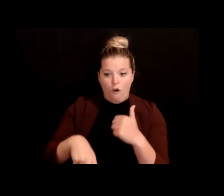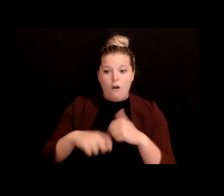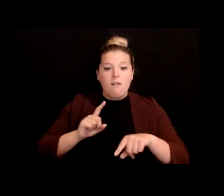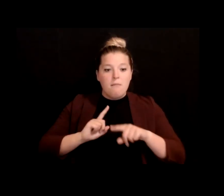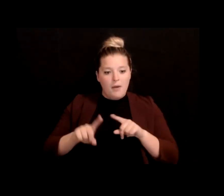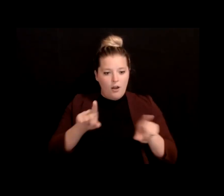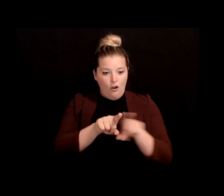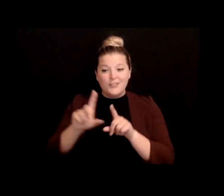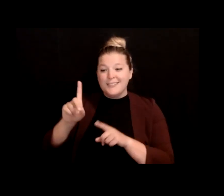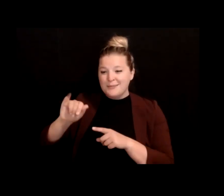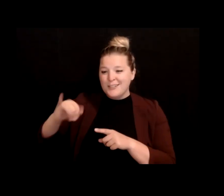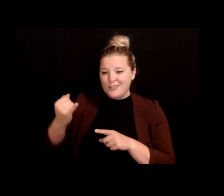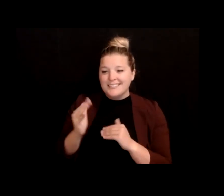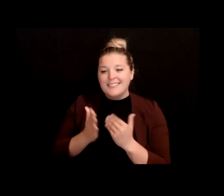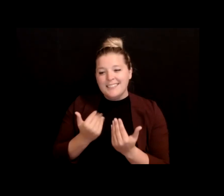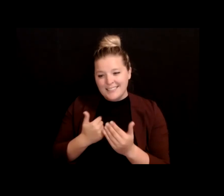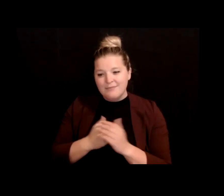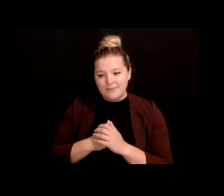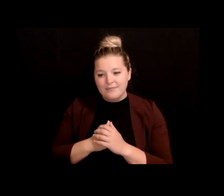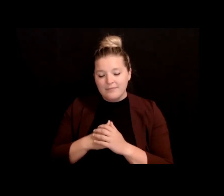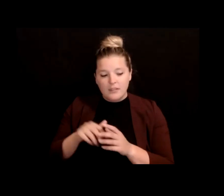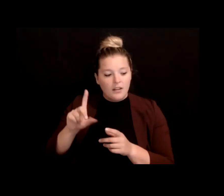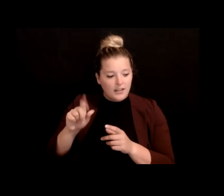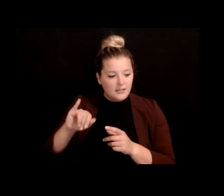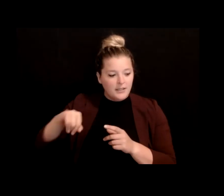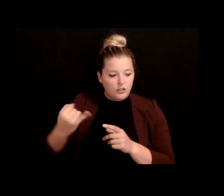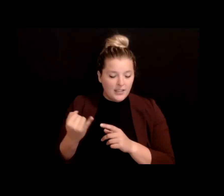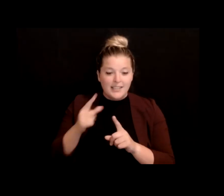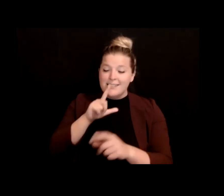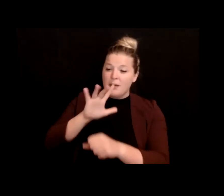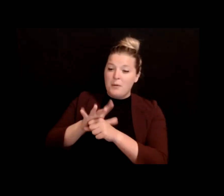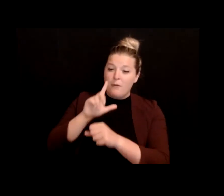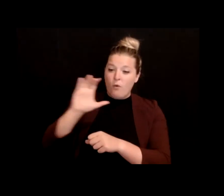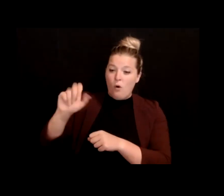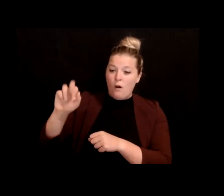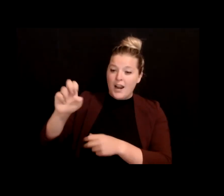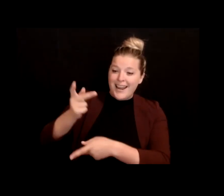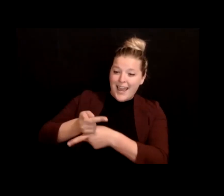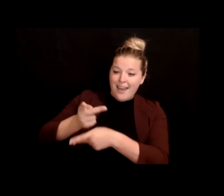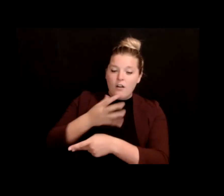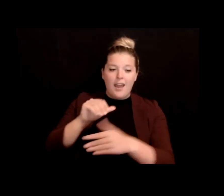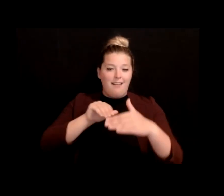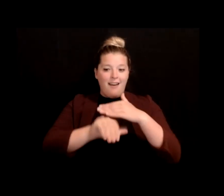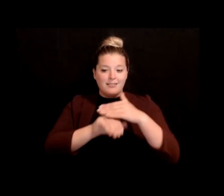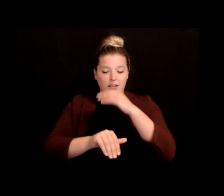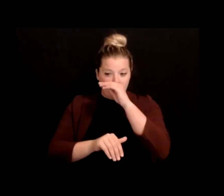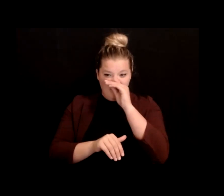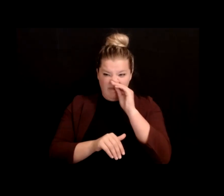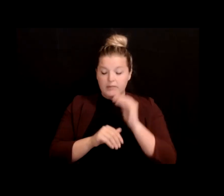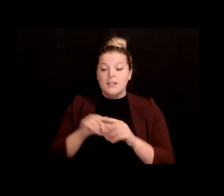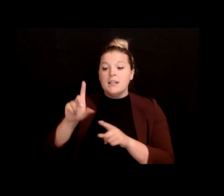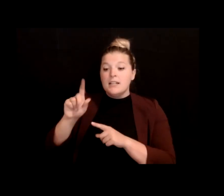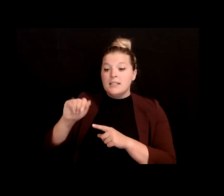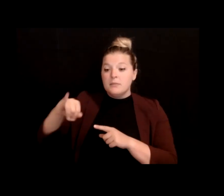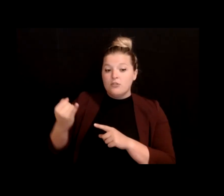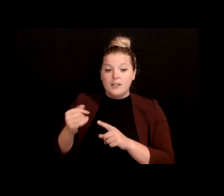also easy. Disability justice is a commitment to care and access as radical praxis. Disability